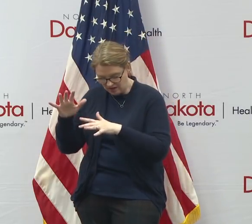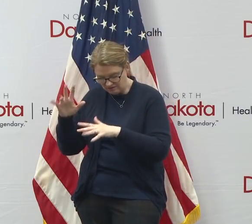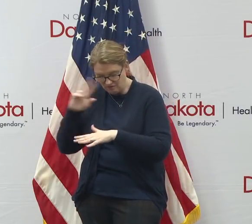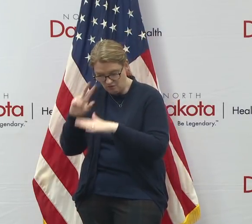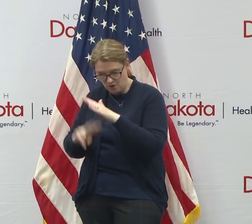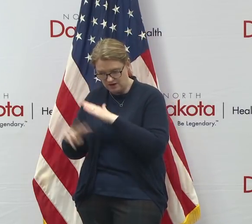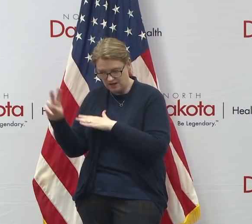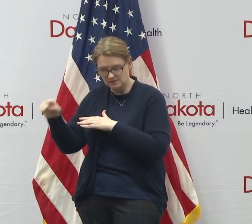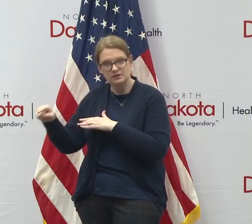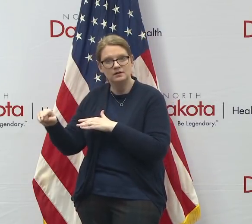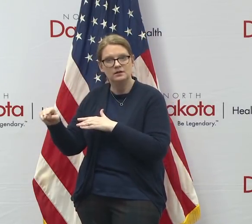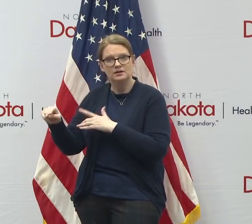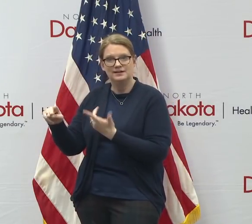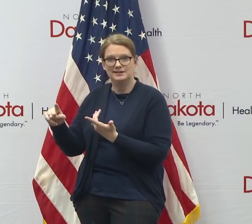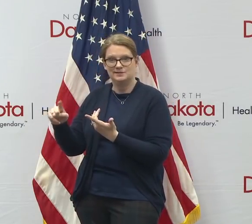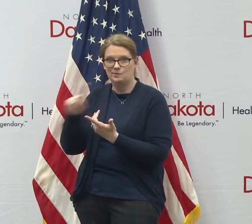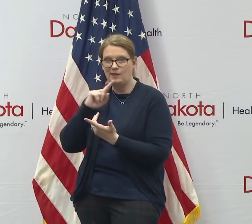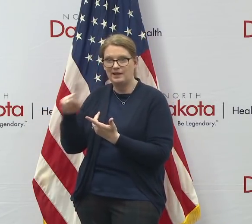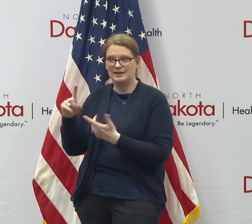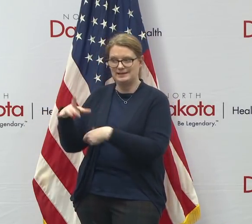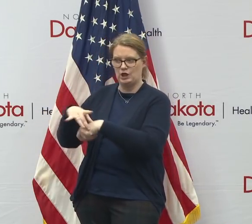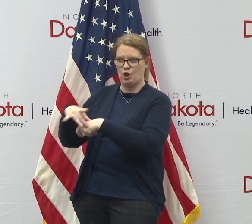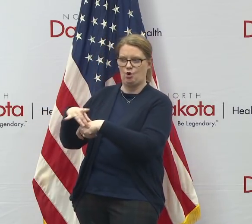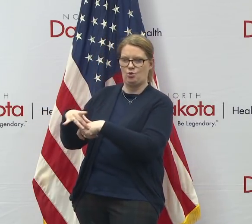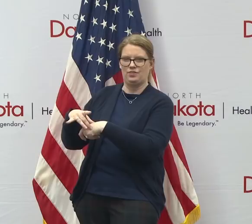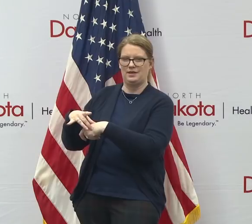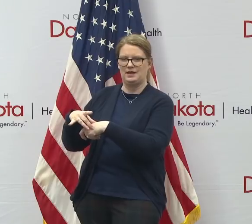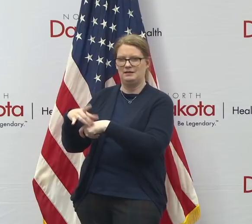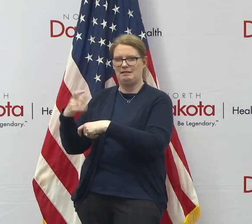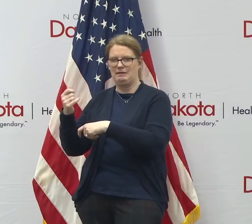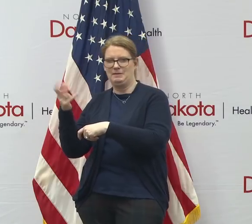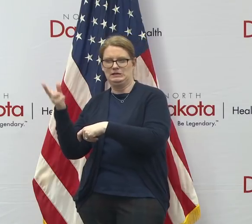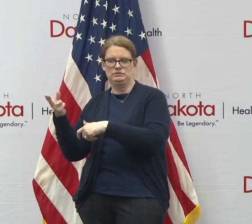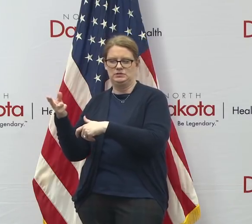on Mother Nature and a little bit of history.